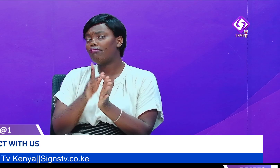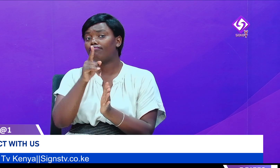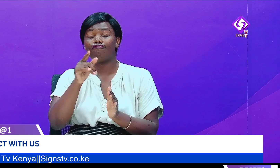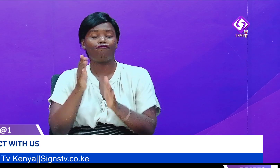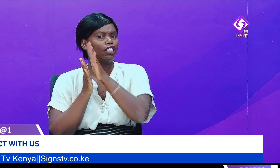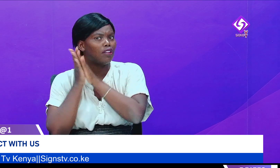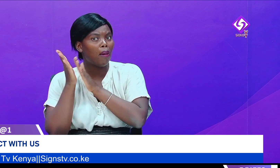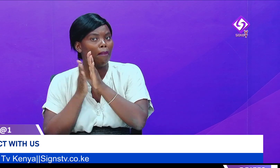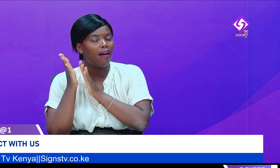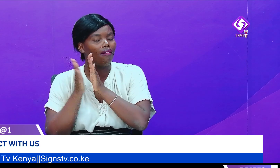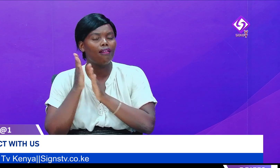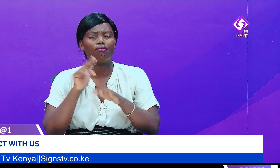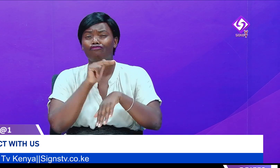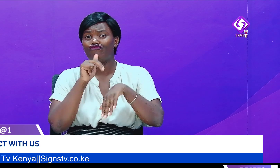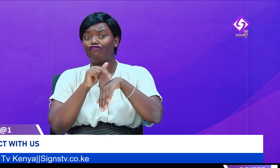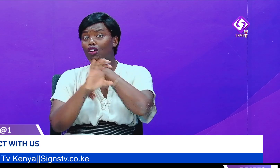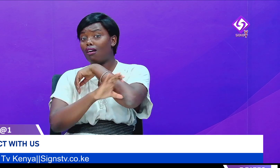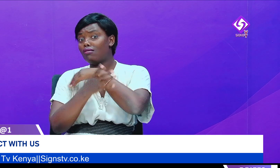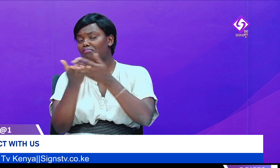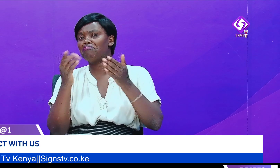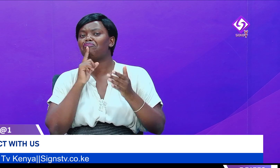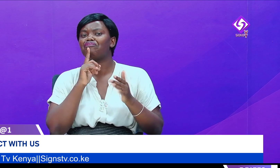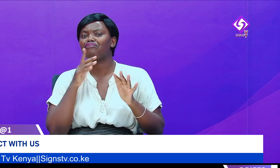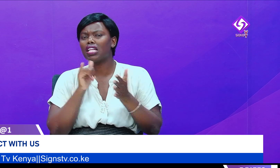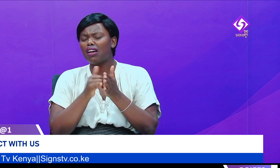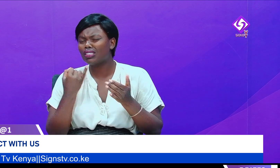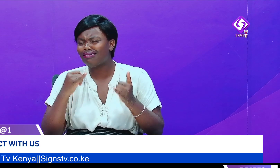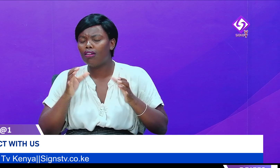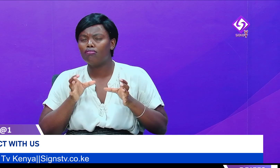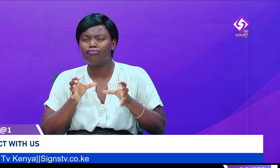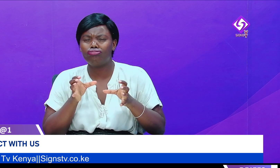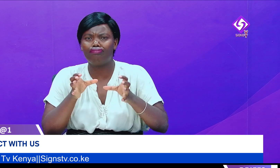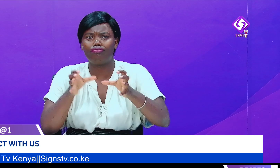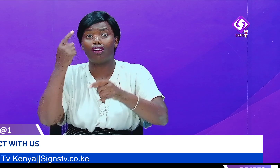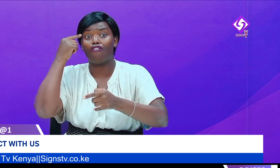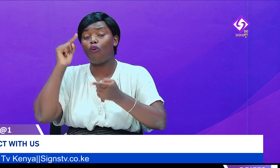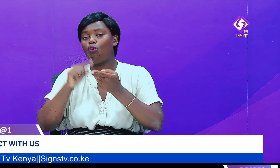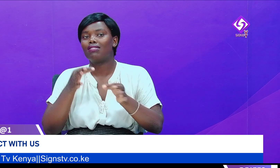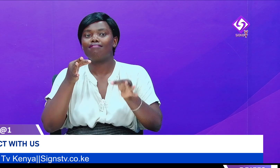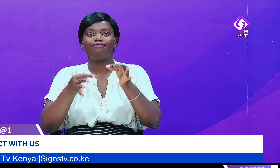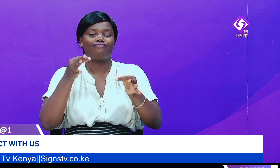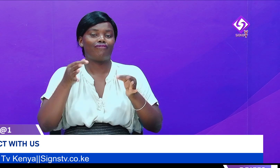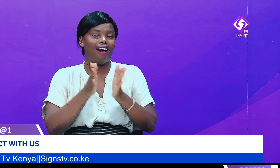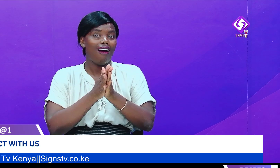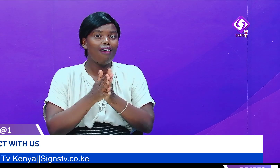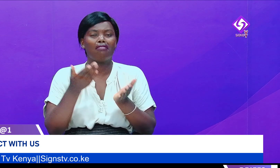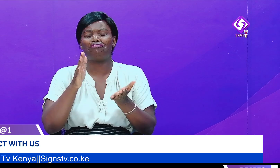And let's start with our news bulletin. The first one is African and Caribbean nations